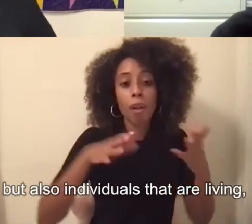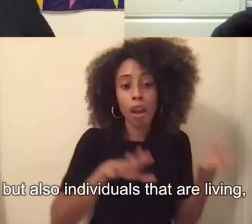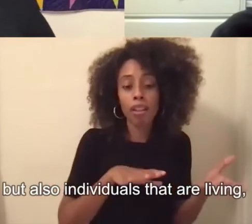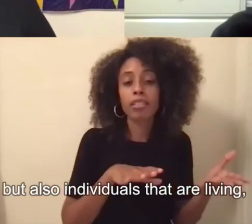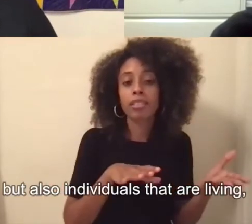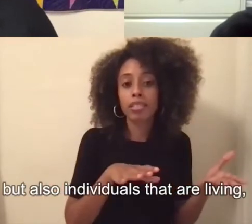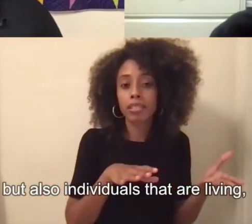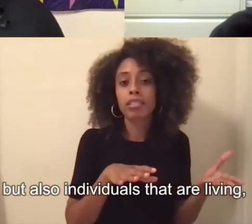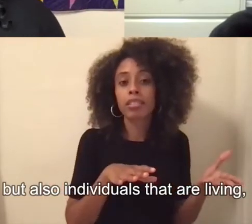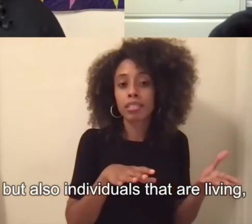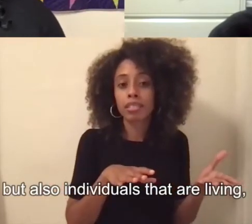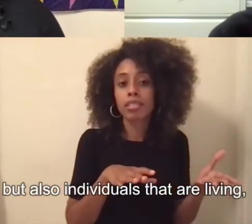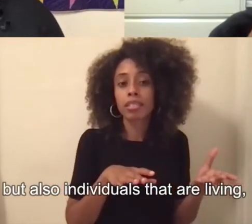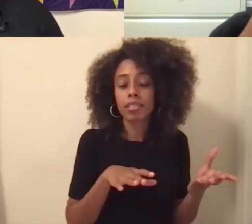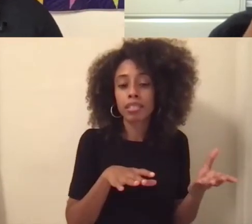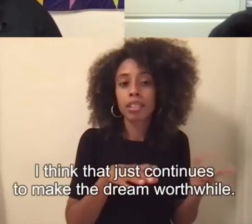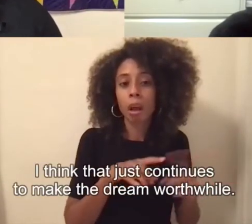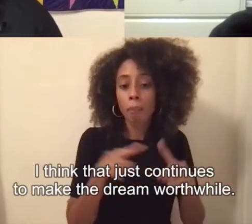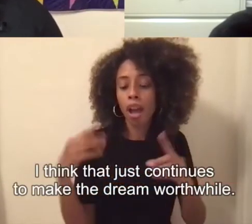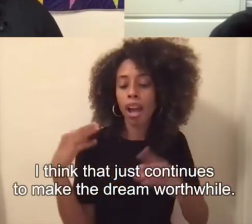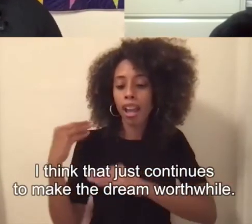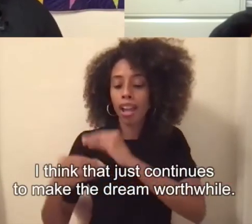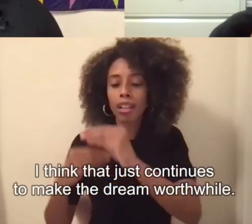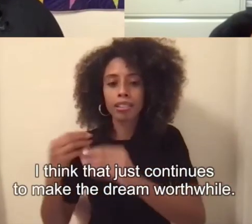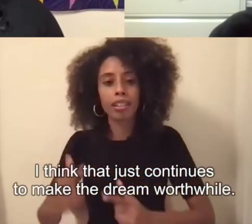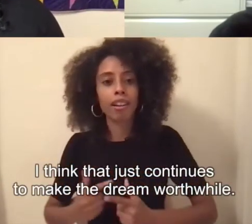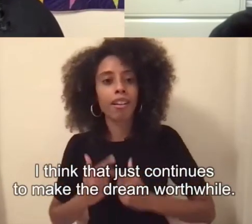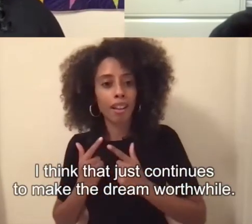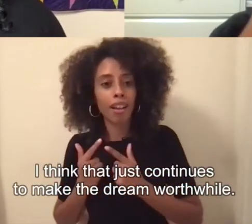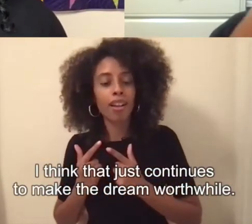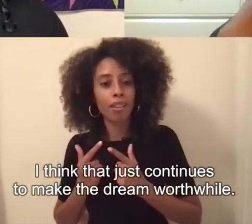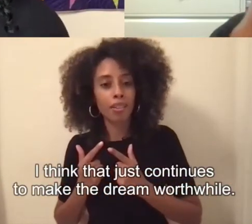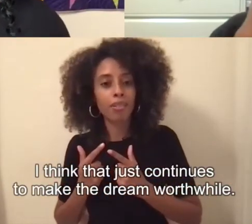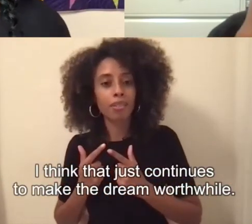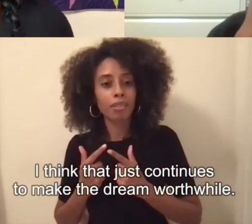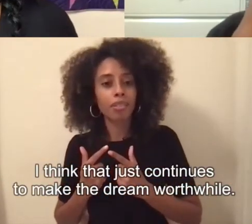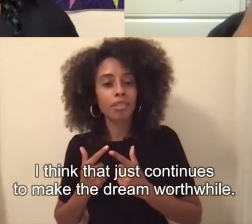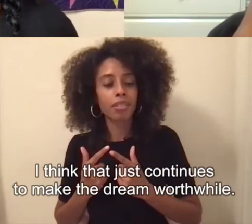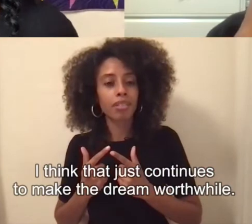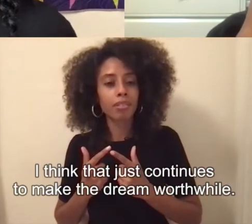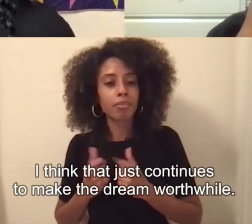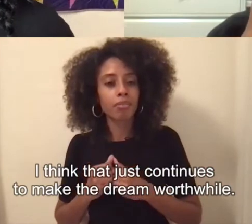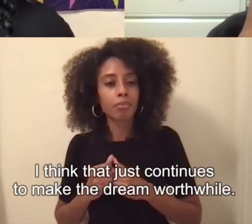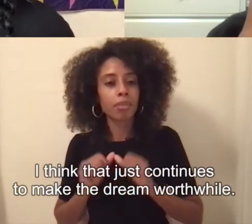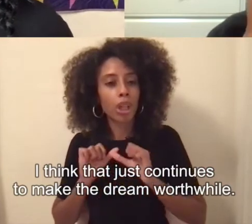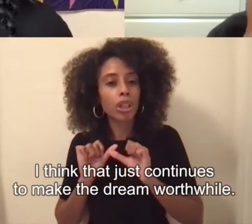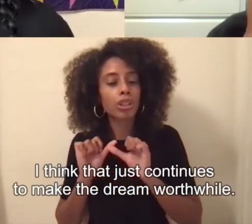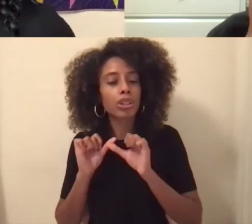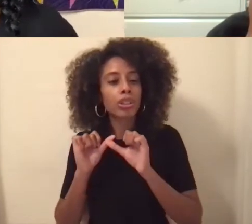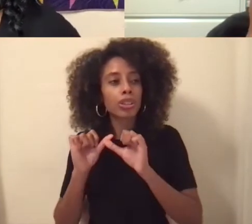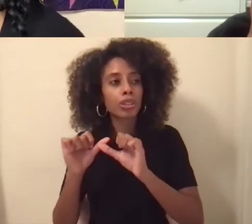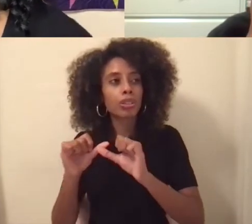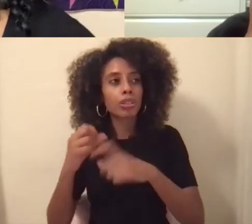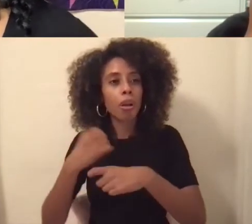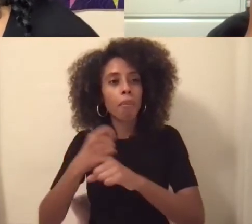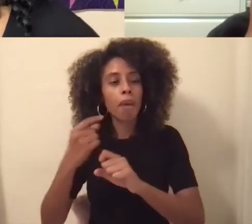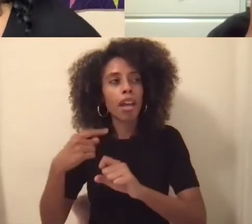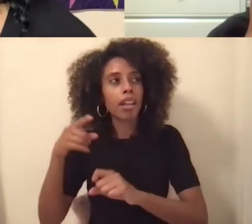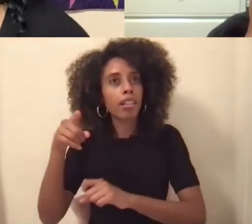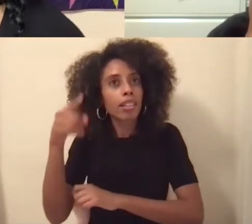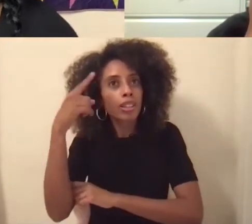also, you know, individuals that are living, I think that just continues to make the dream worthwhile.